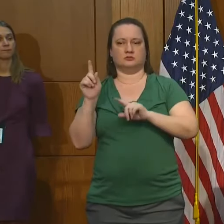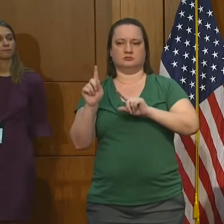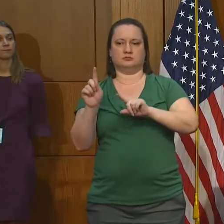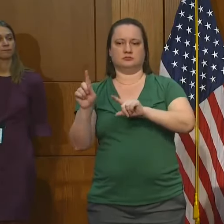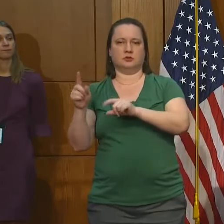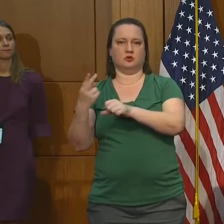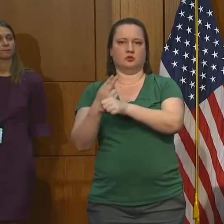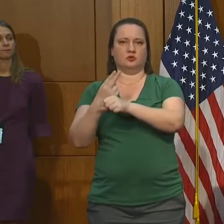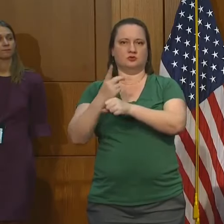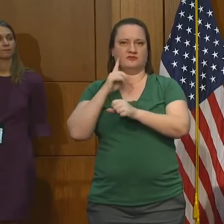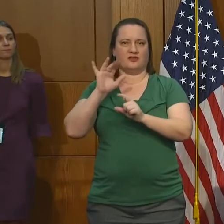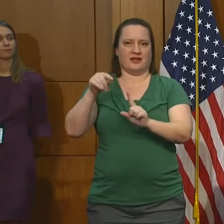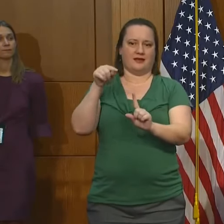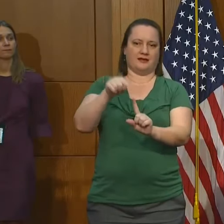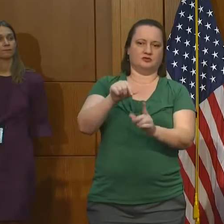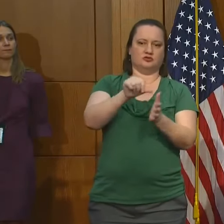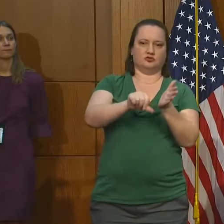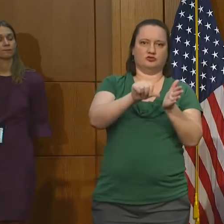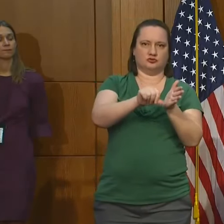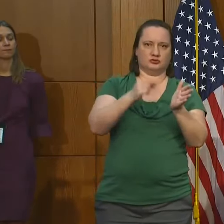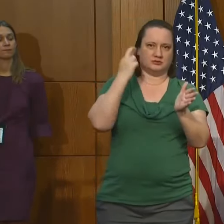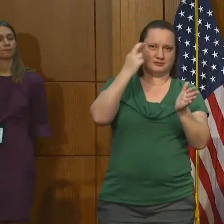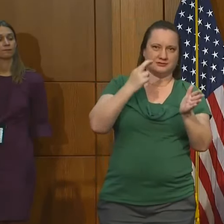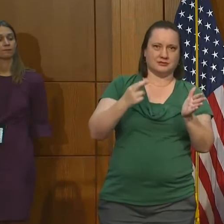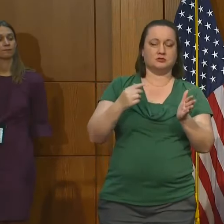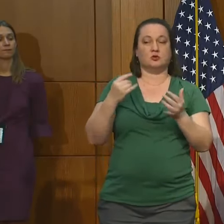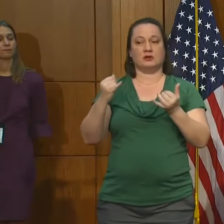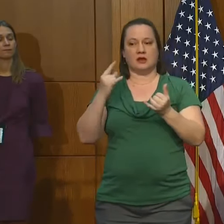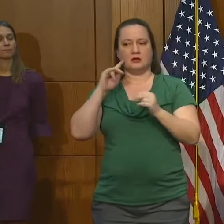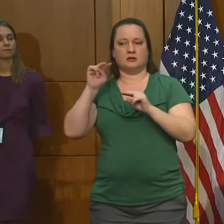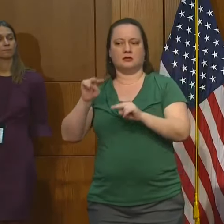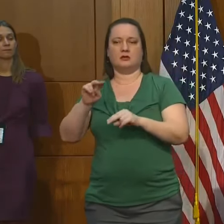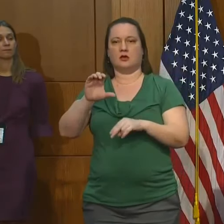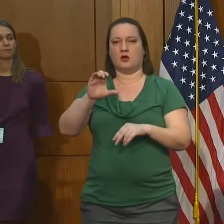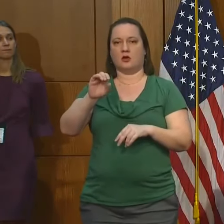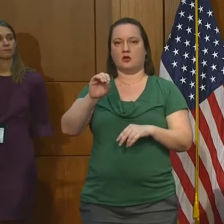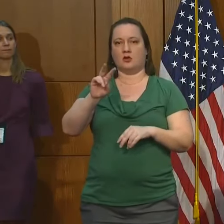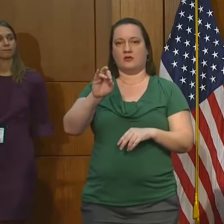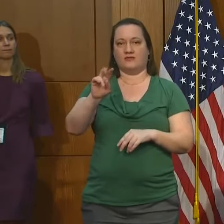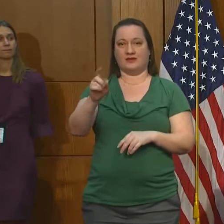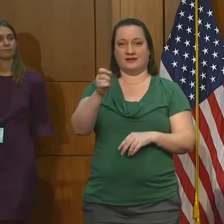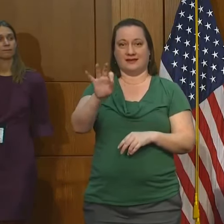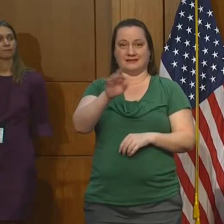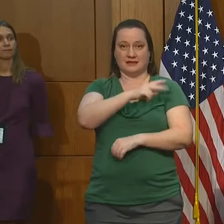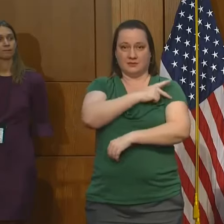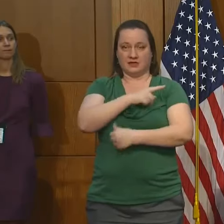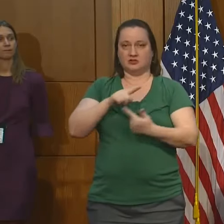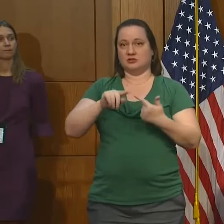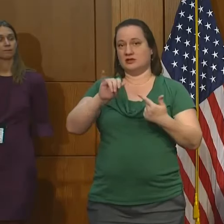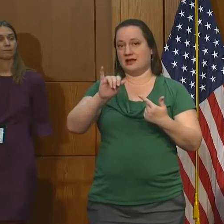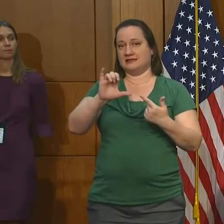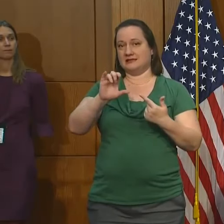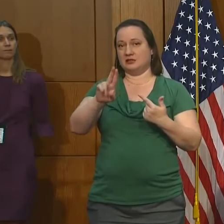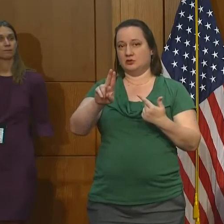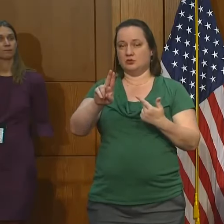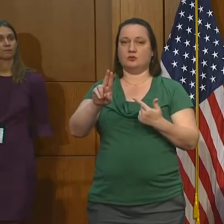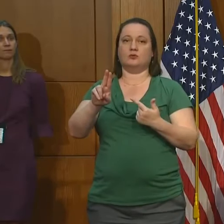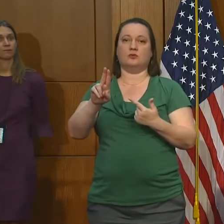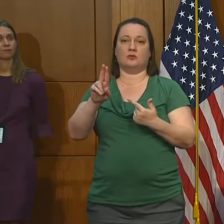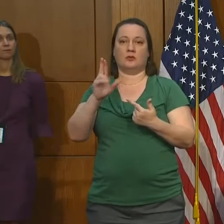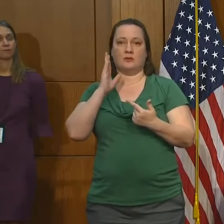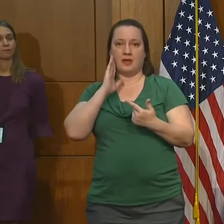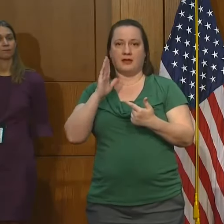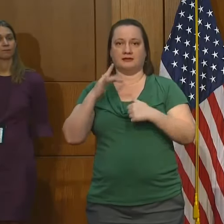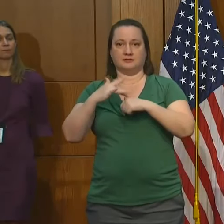mainly looking at COVID-19 patients, ICU beds, and ventilators, and that has remained flat over the last few